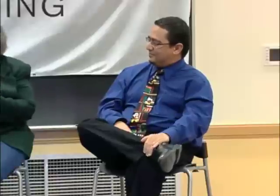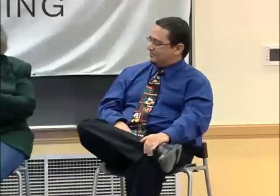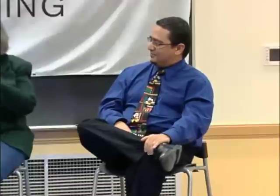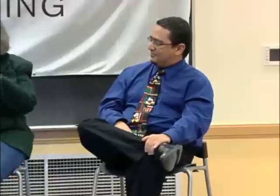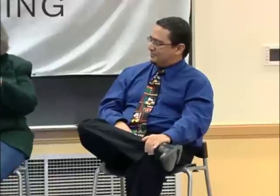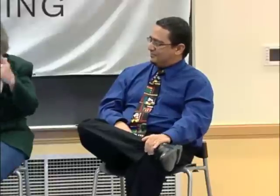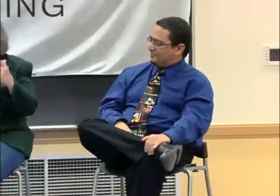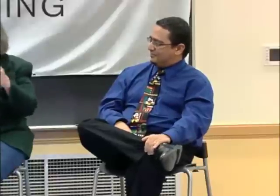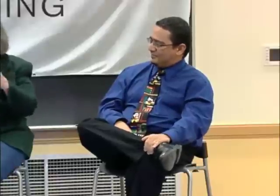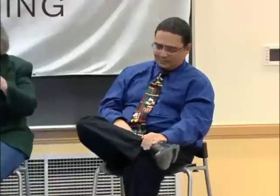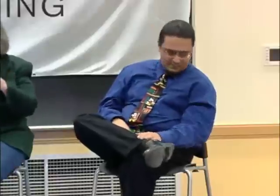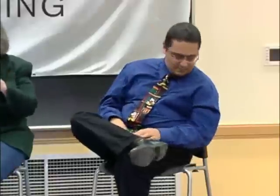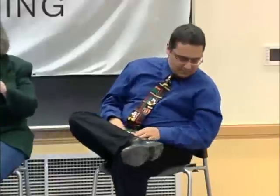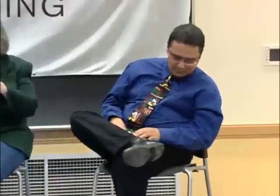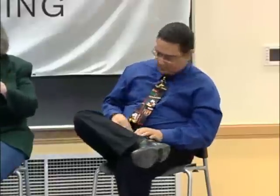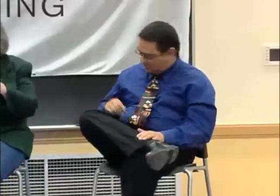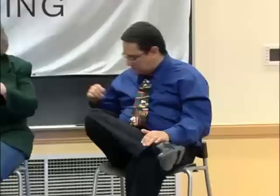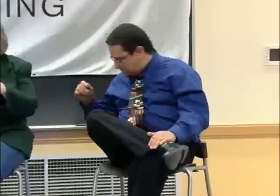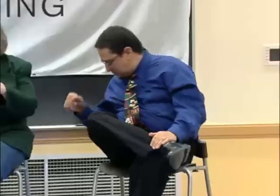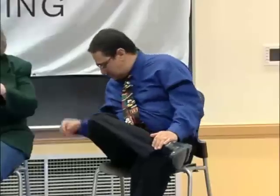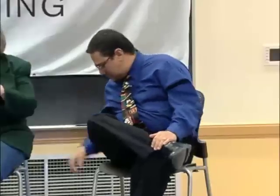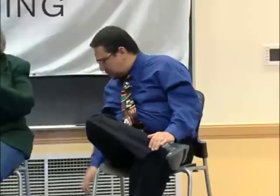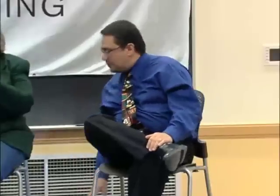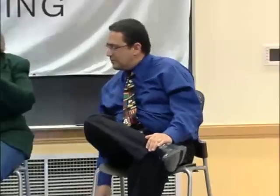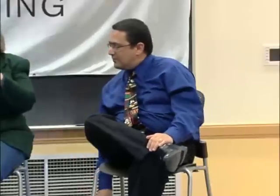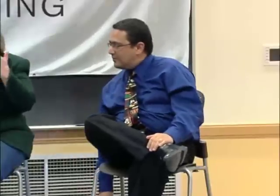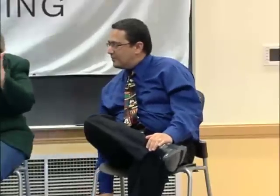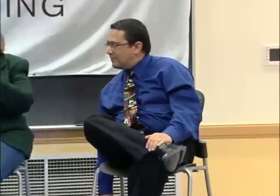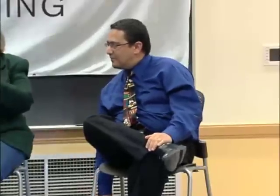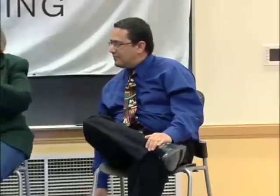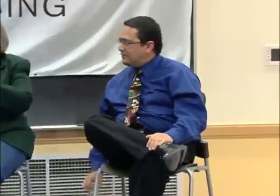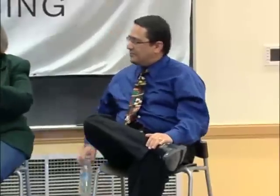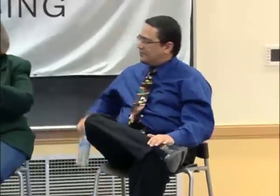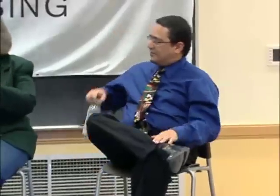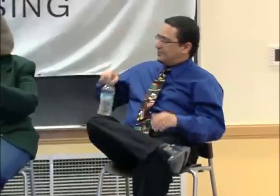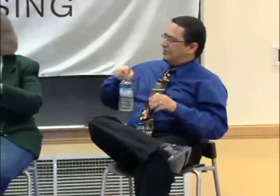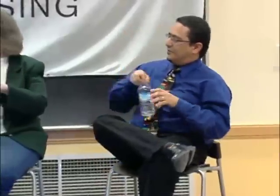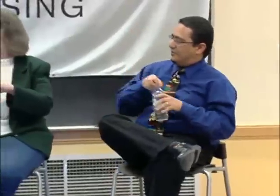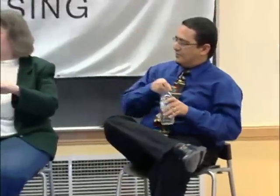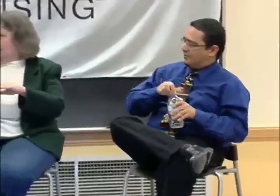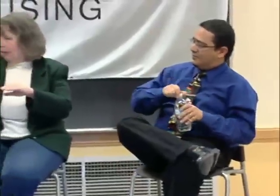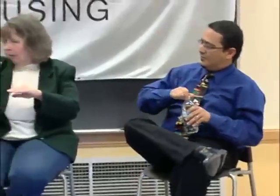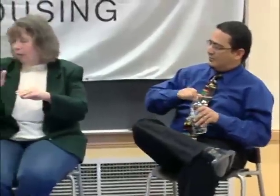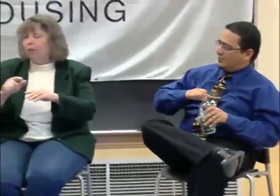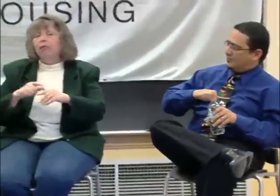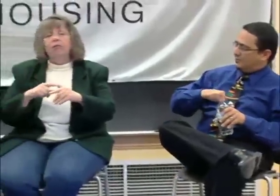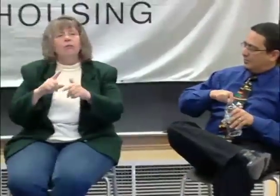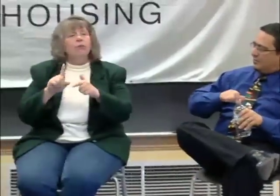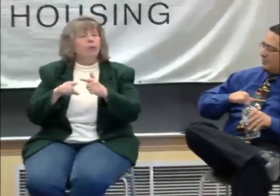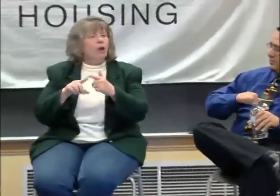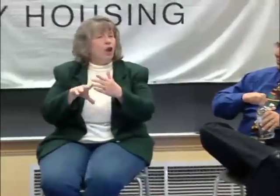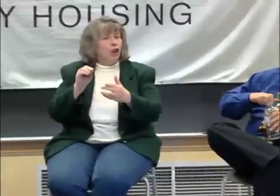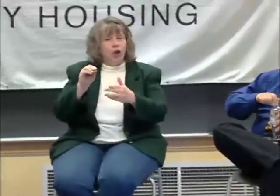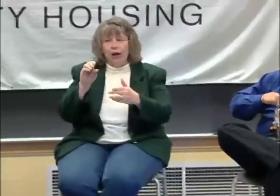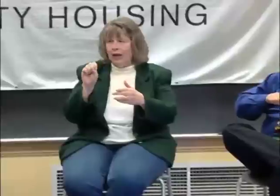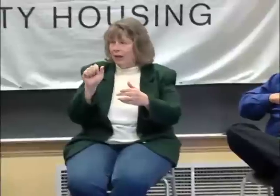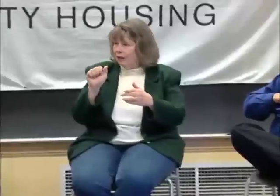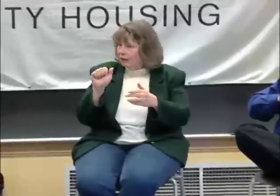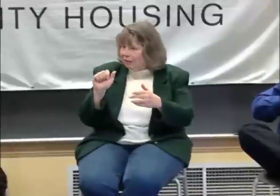I think that was similar to my experience too. I learned sign later, and so English is what I'd known until I